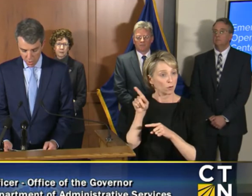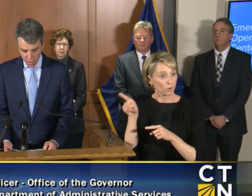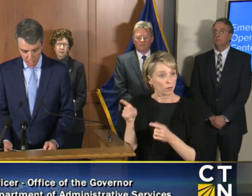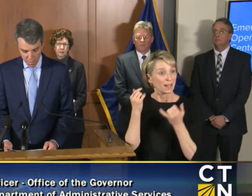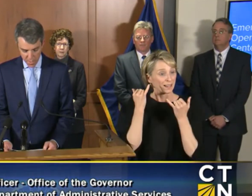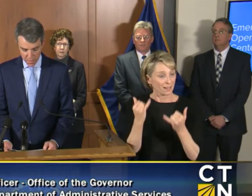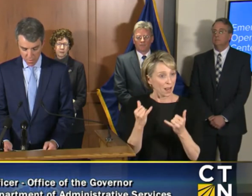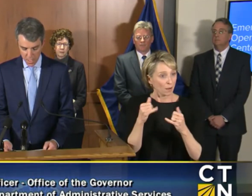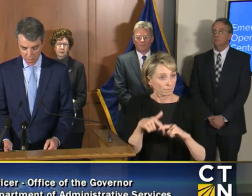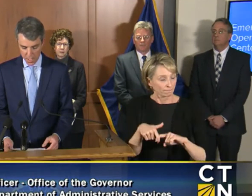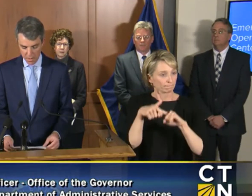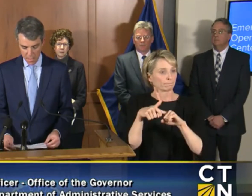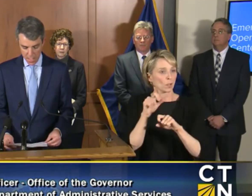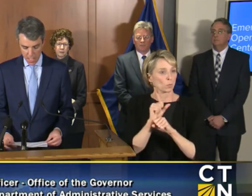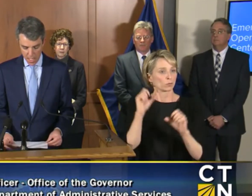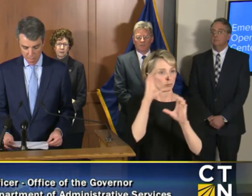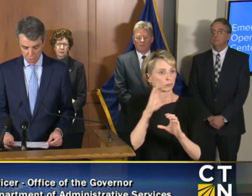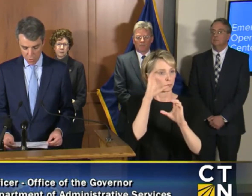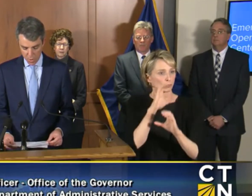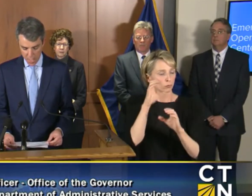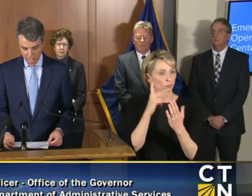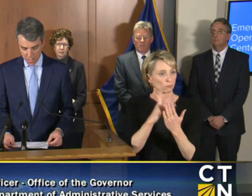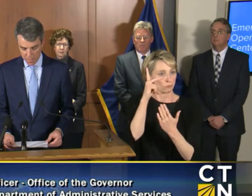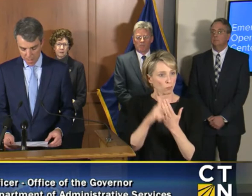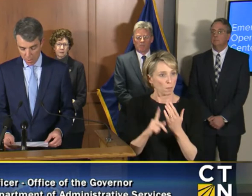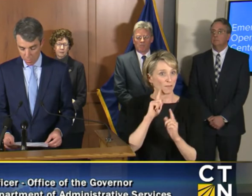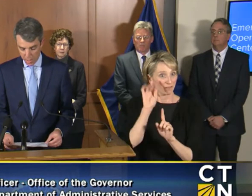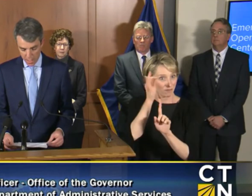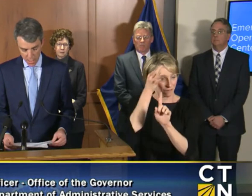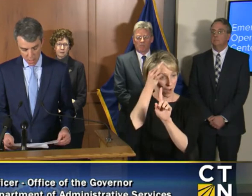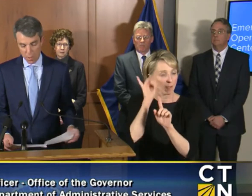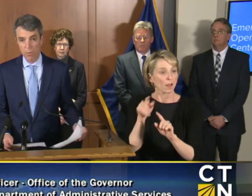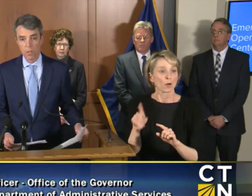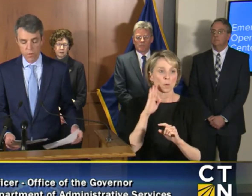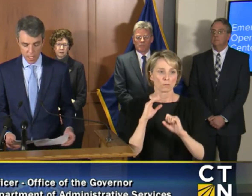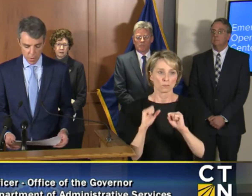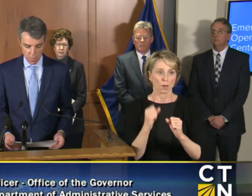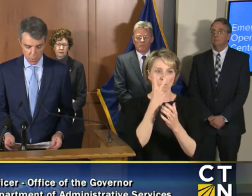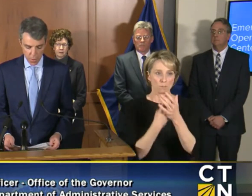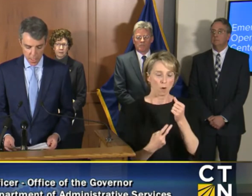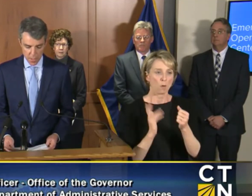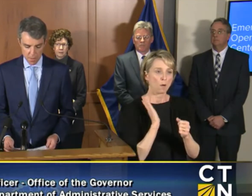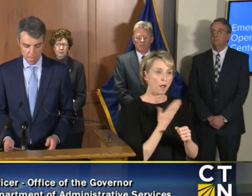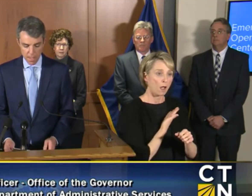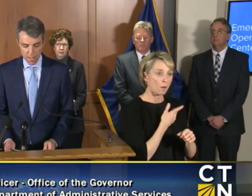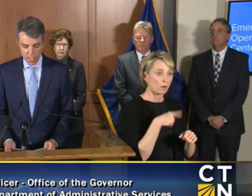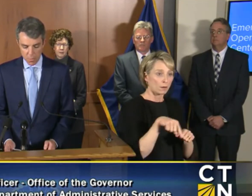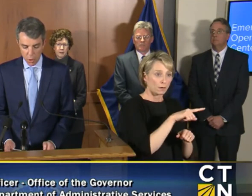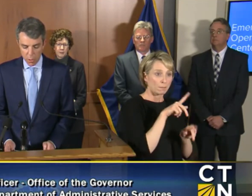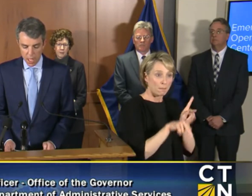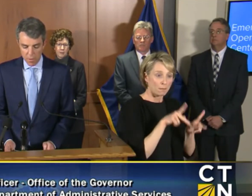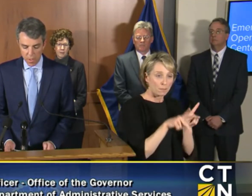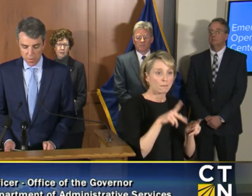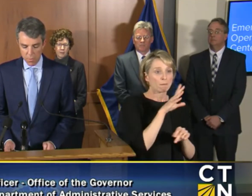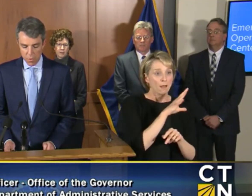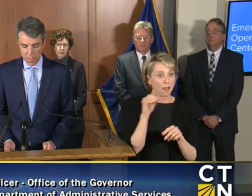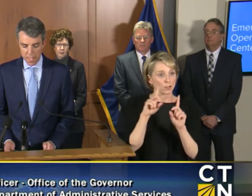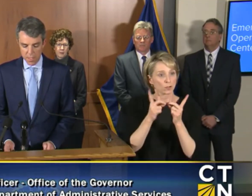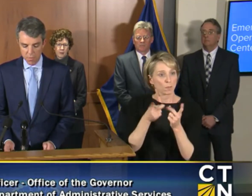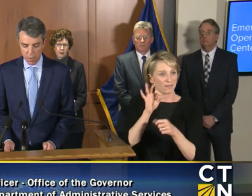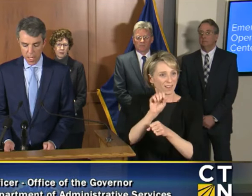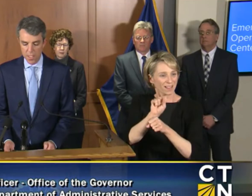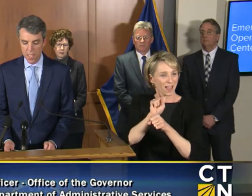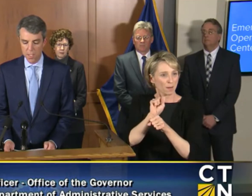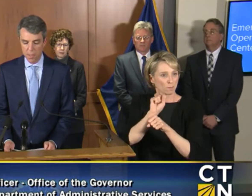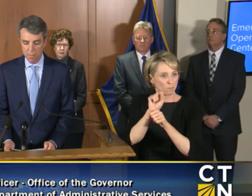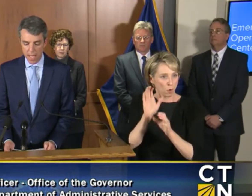search program effective immediately. This should protect the public and our Department of Labor employees. This program involves a more